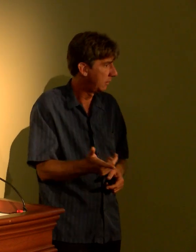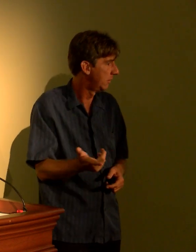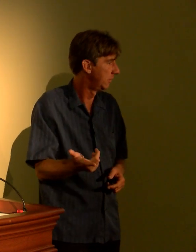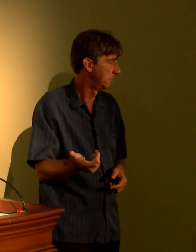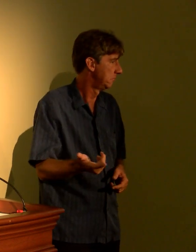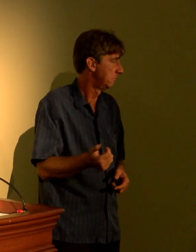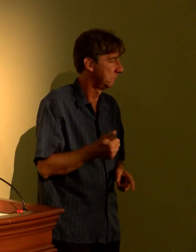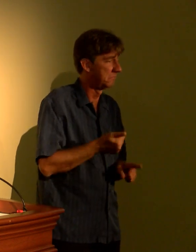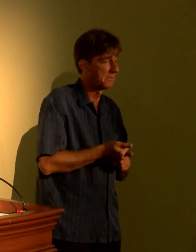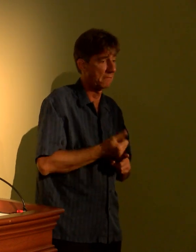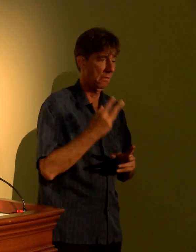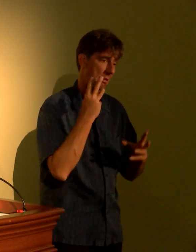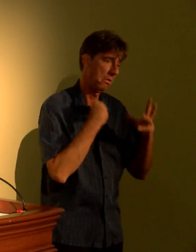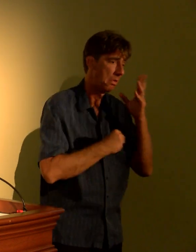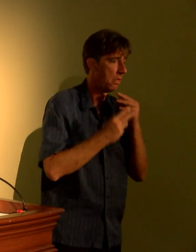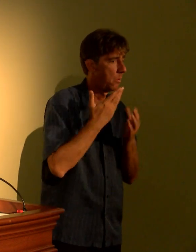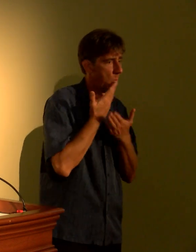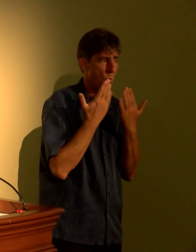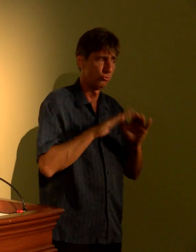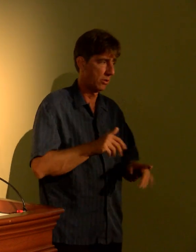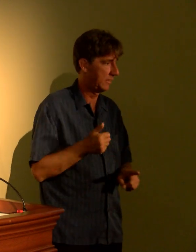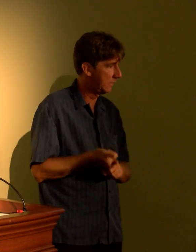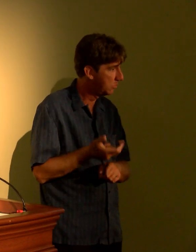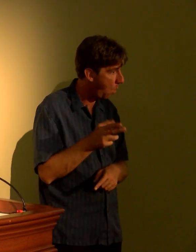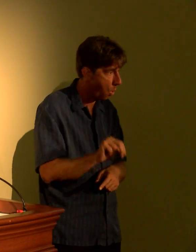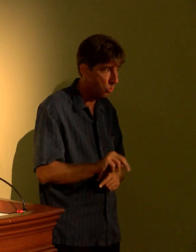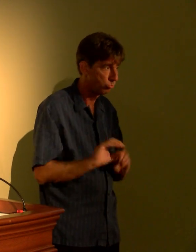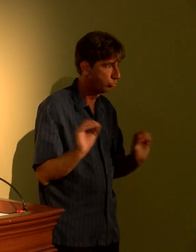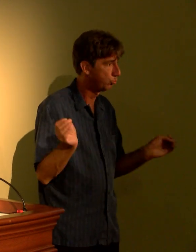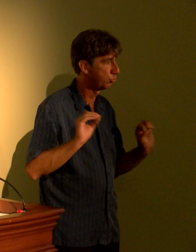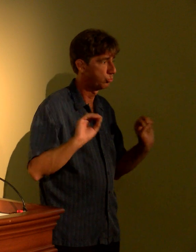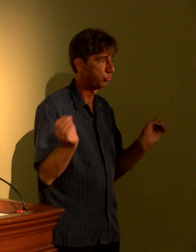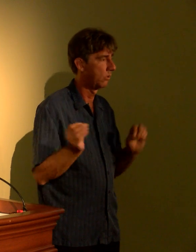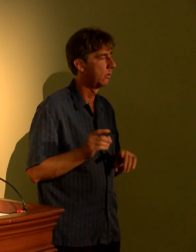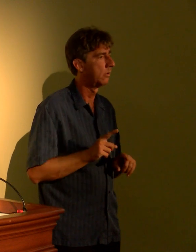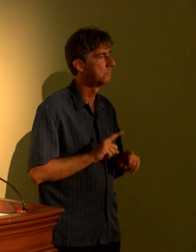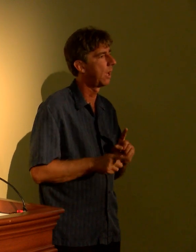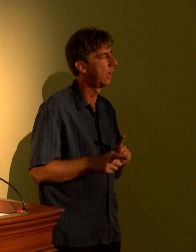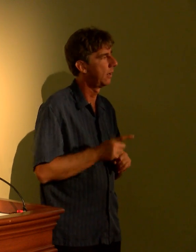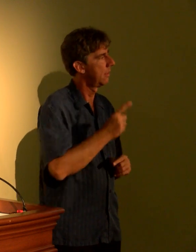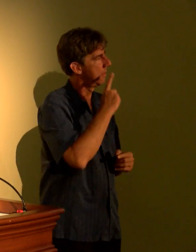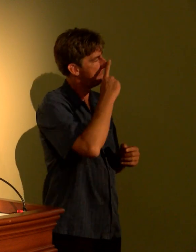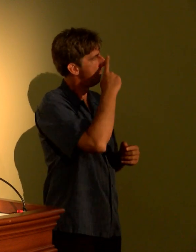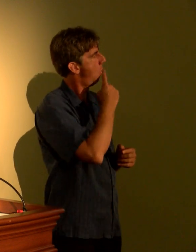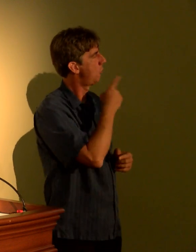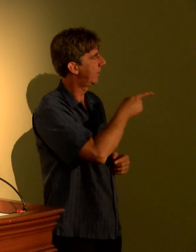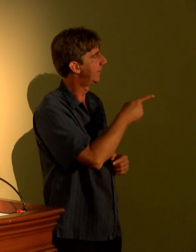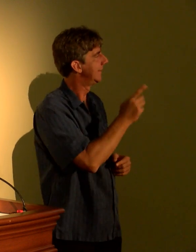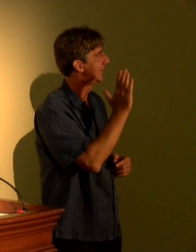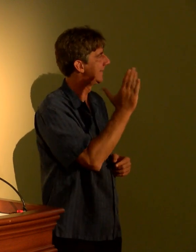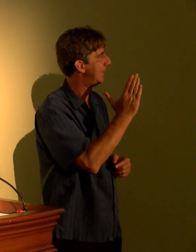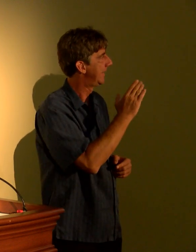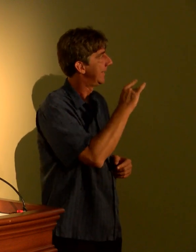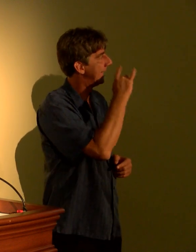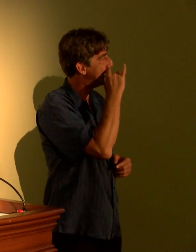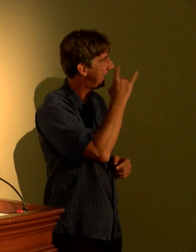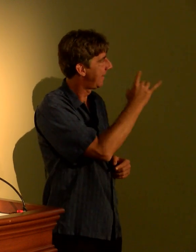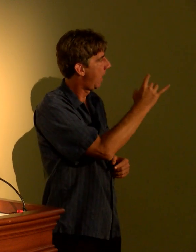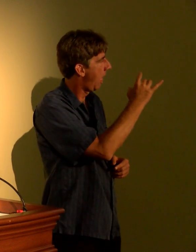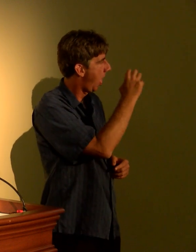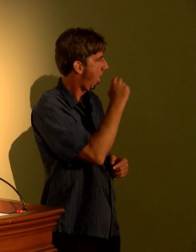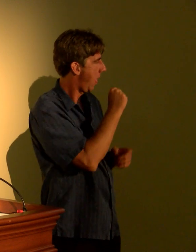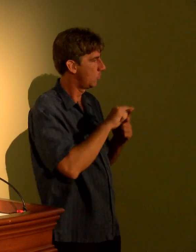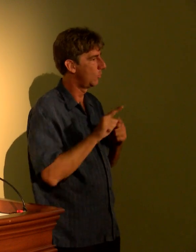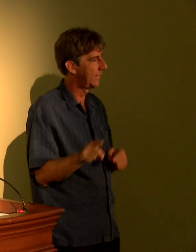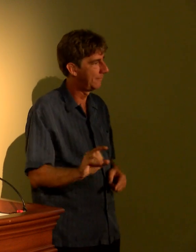lot of experience with children of his own. They seem to, from these portraits, they seem to have liked him. They seem to be drawn to